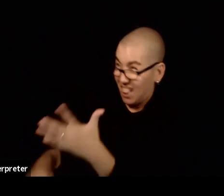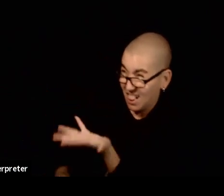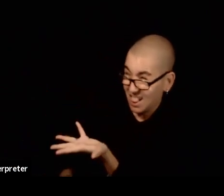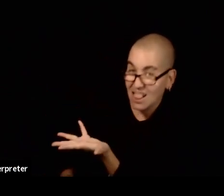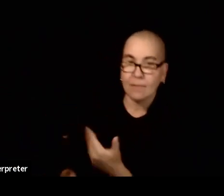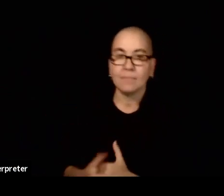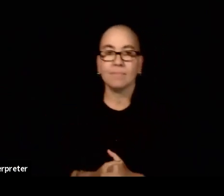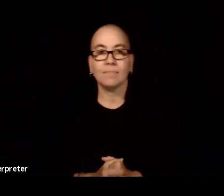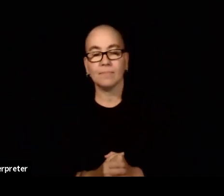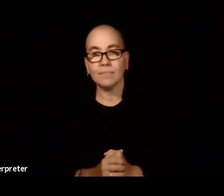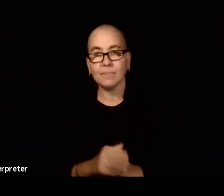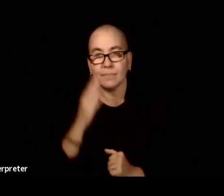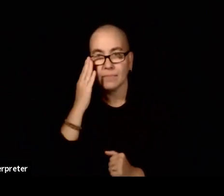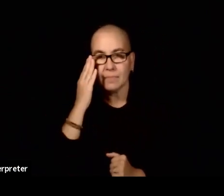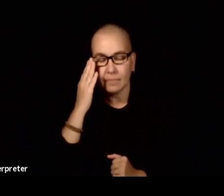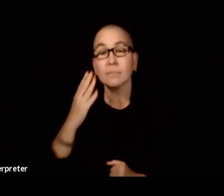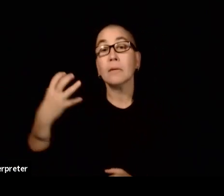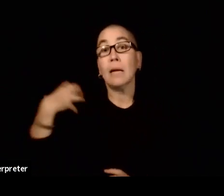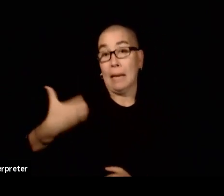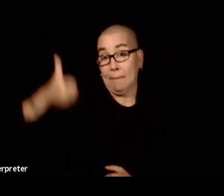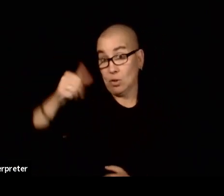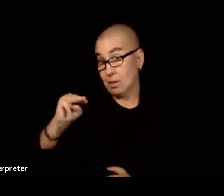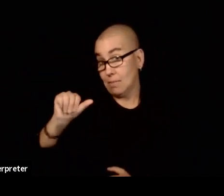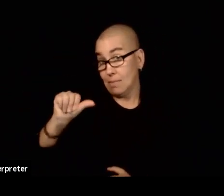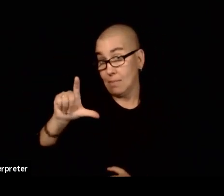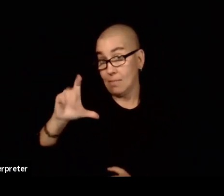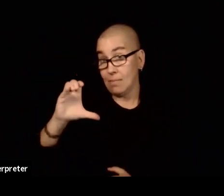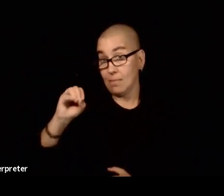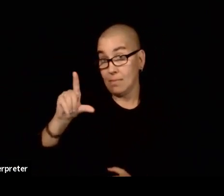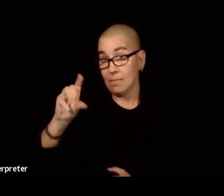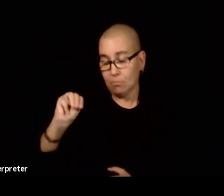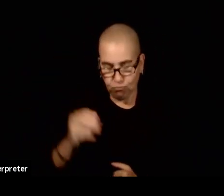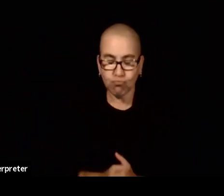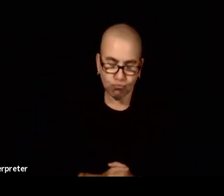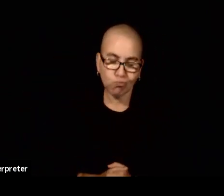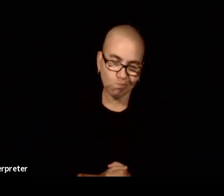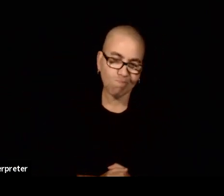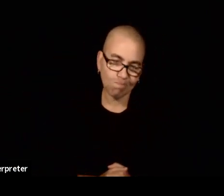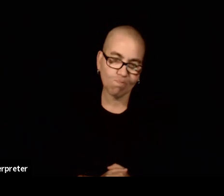the executive orders are clear on the fact that these